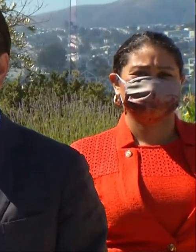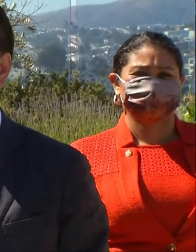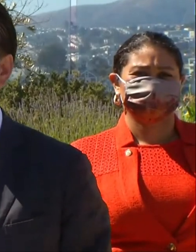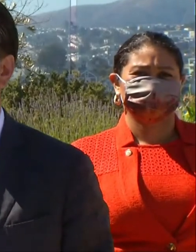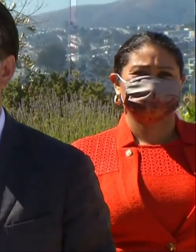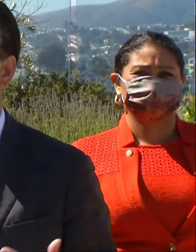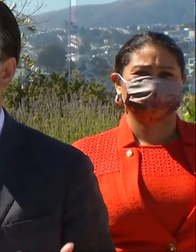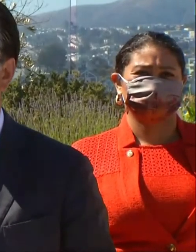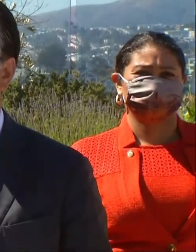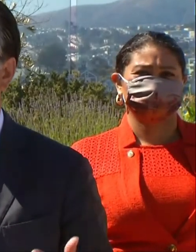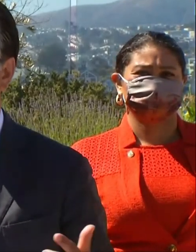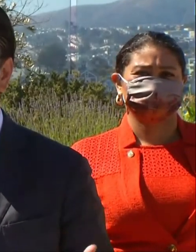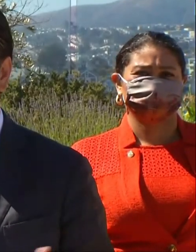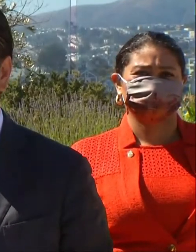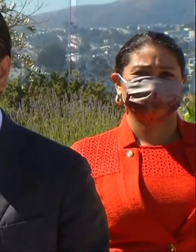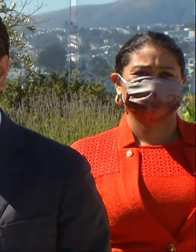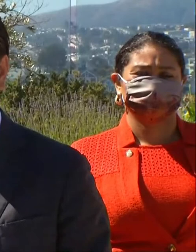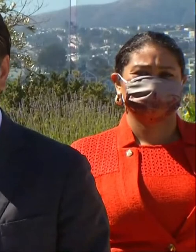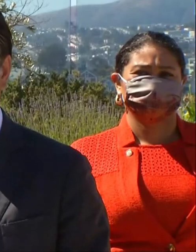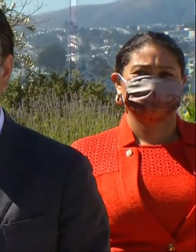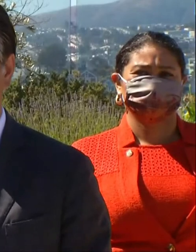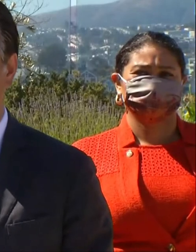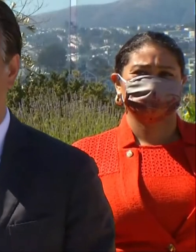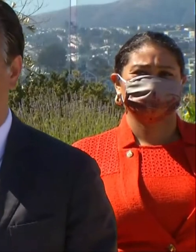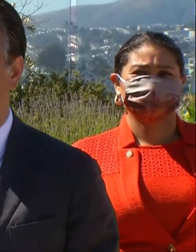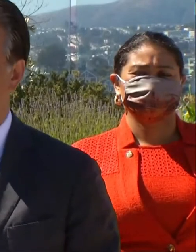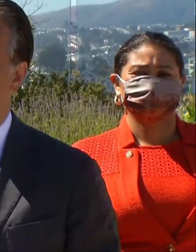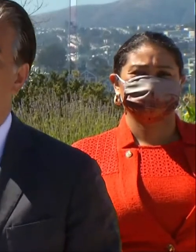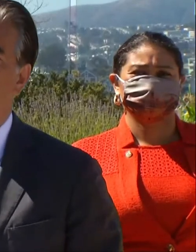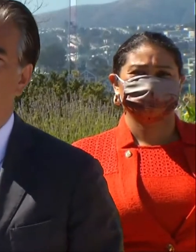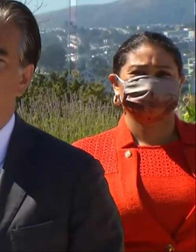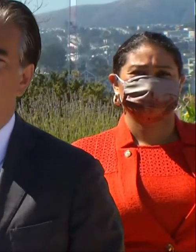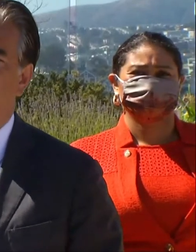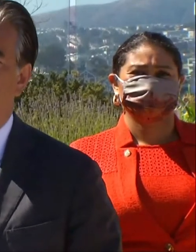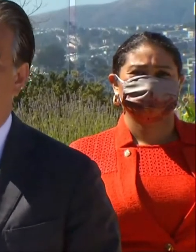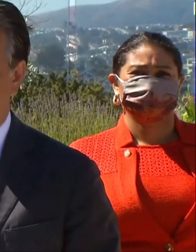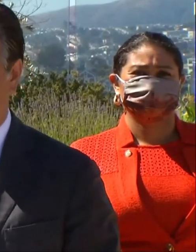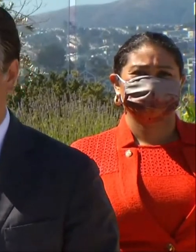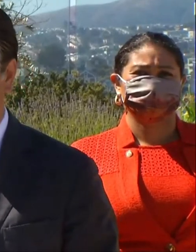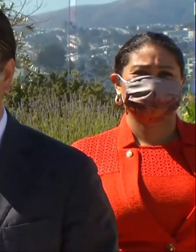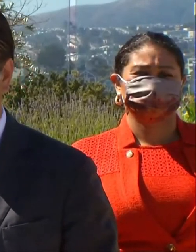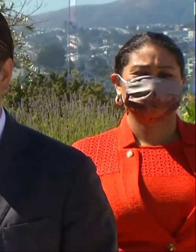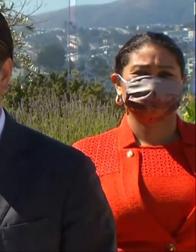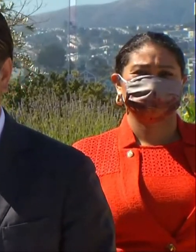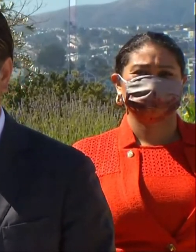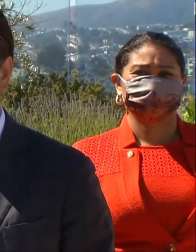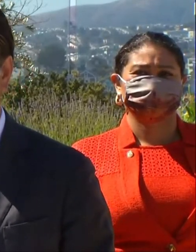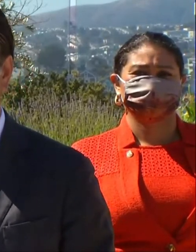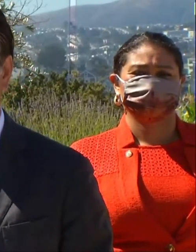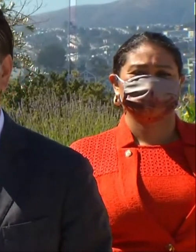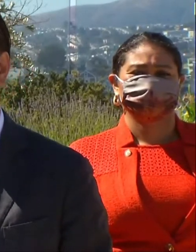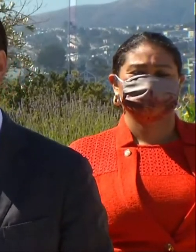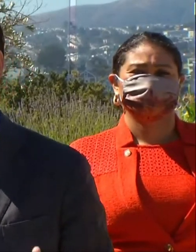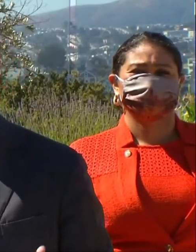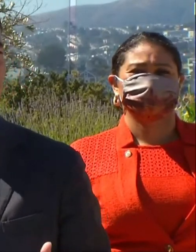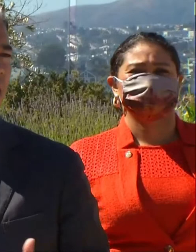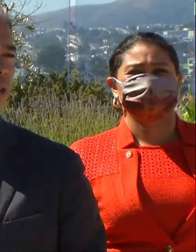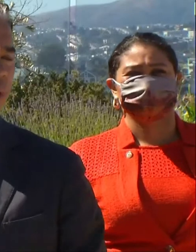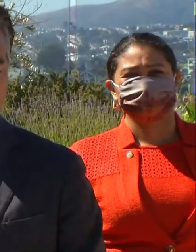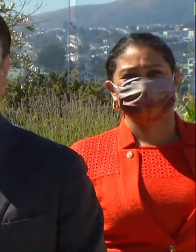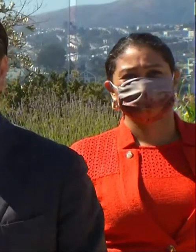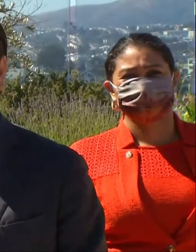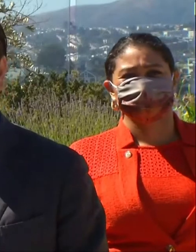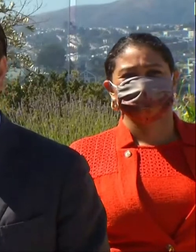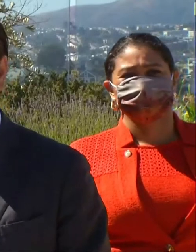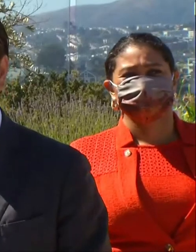state has appealed last Friday's decision by the District Court for the Southern District of California that ruled that the state's